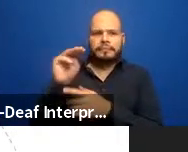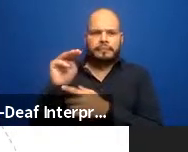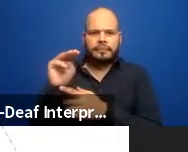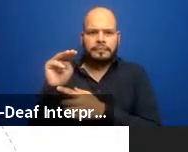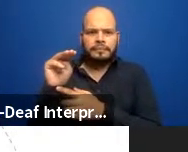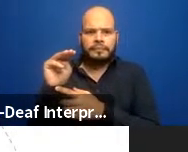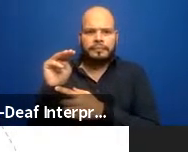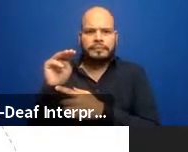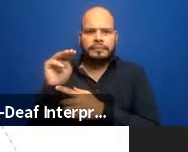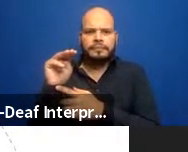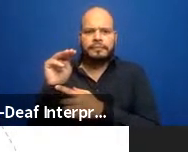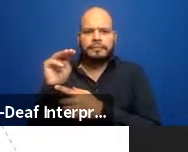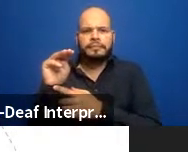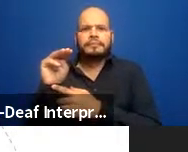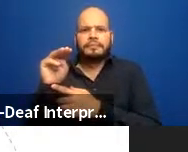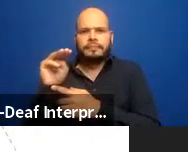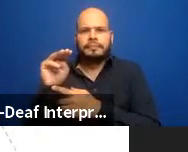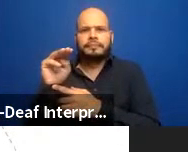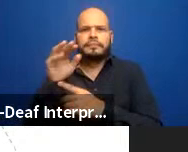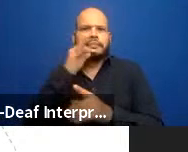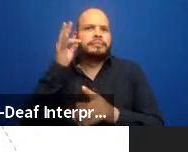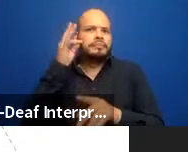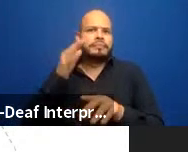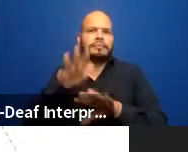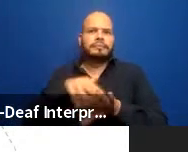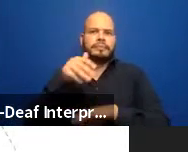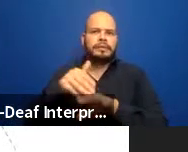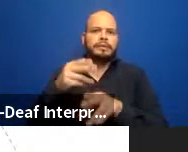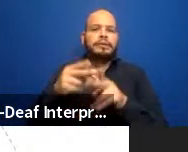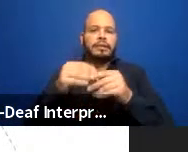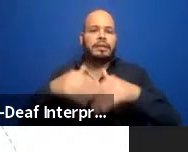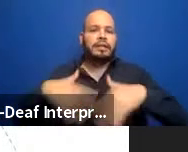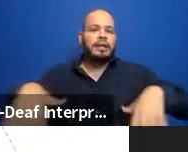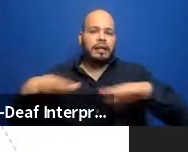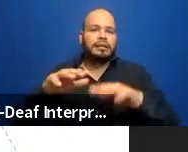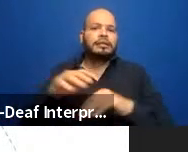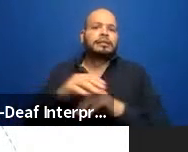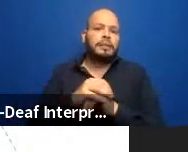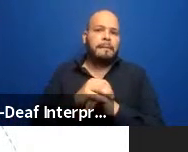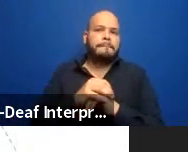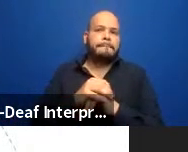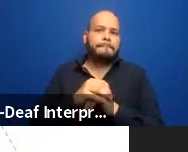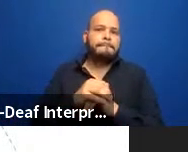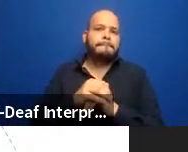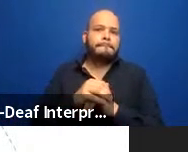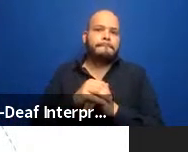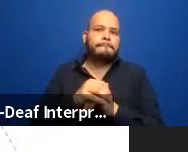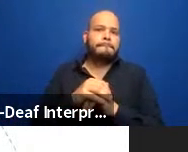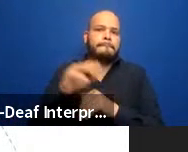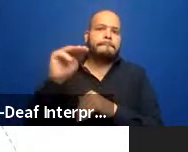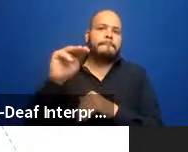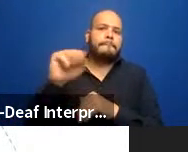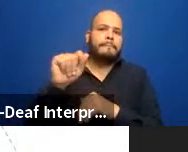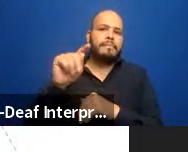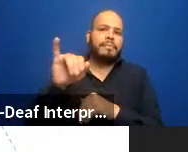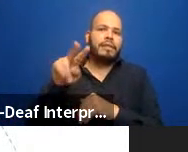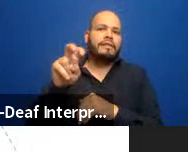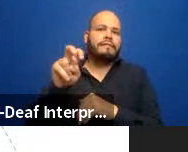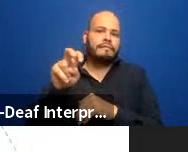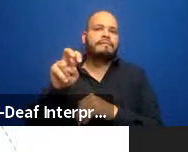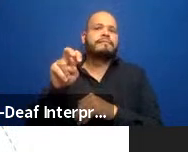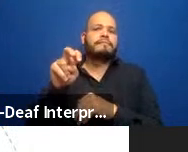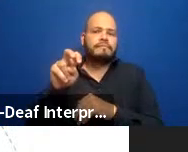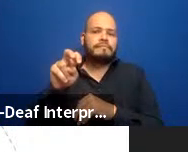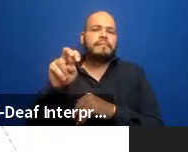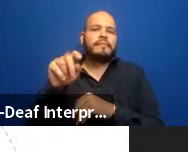website called native-land that will help you to locate the name of indigenous land anywhere that you go so